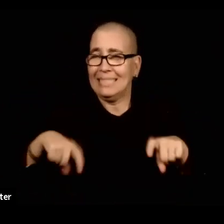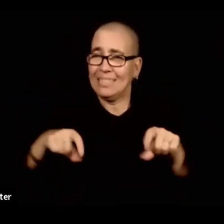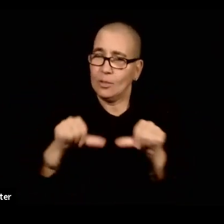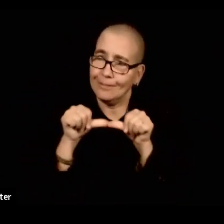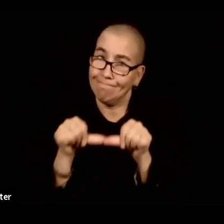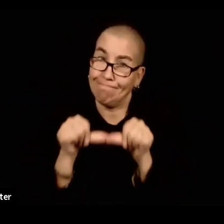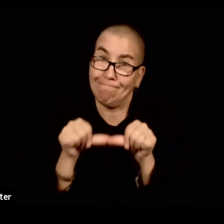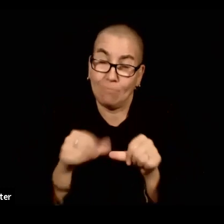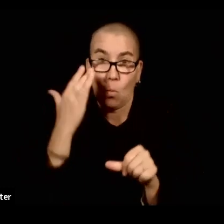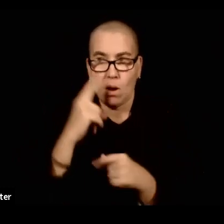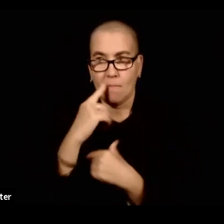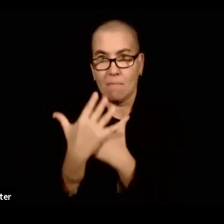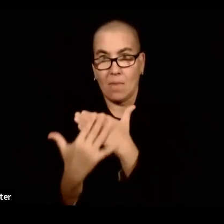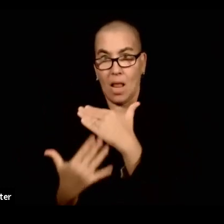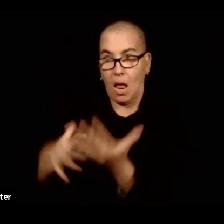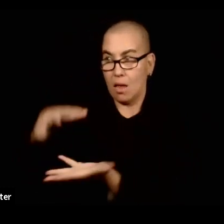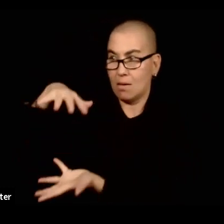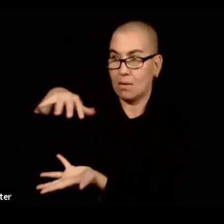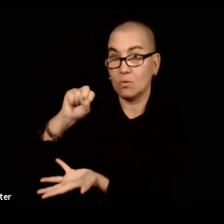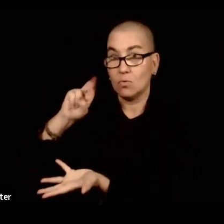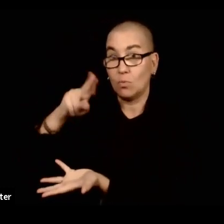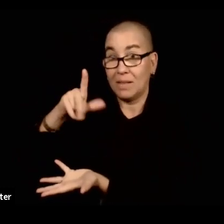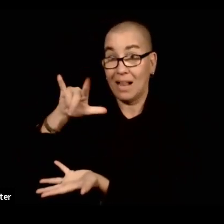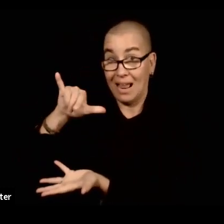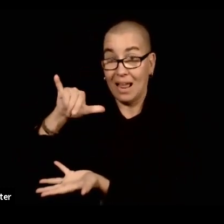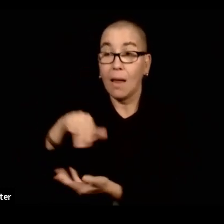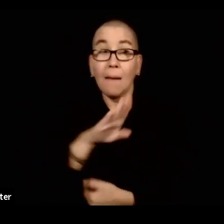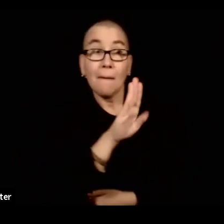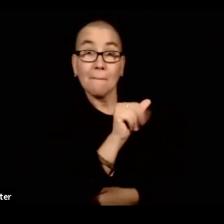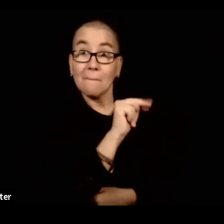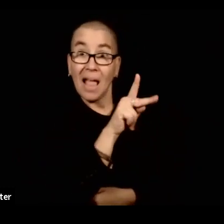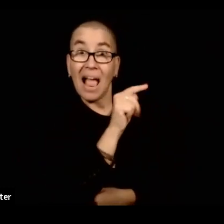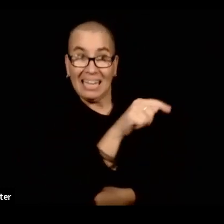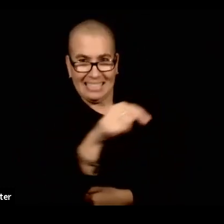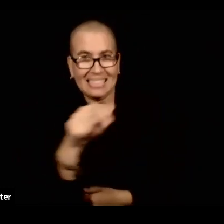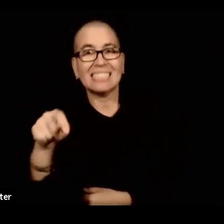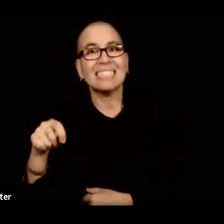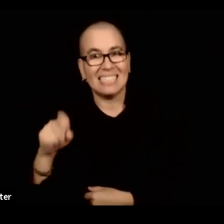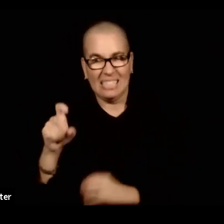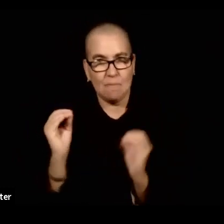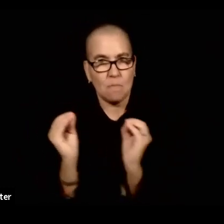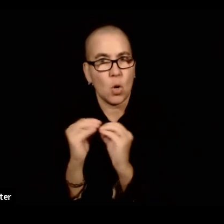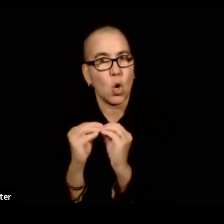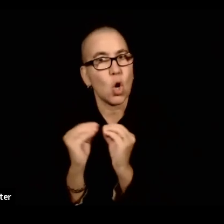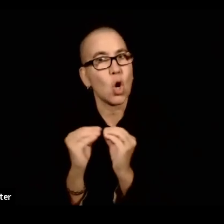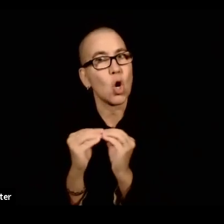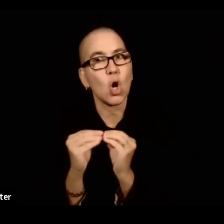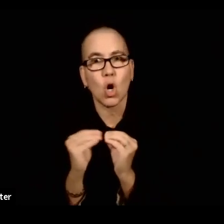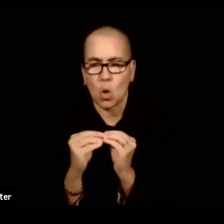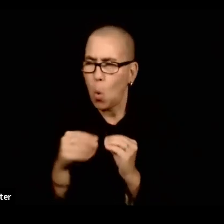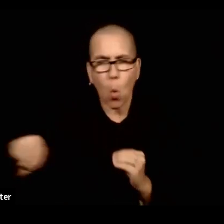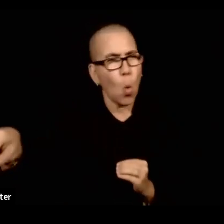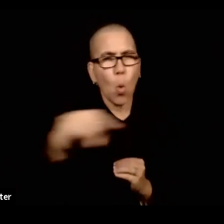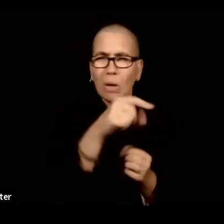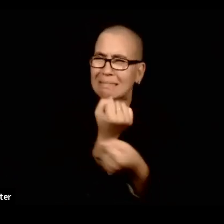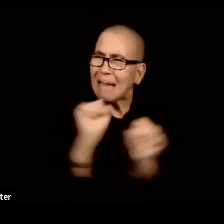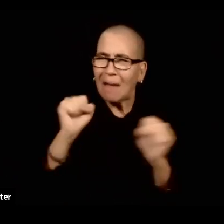made efforts to make donating very safe. I'd also like to talk about